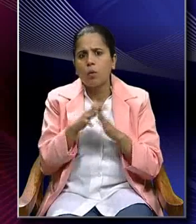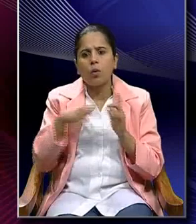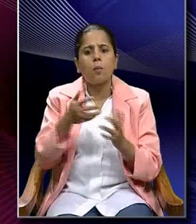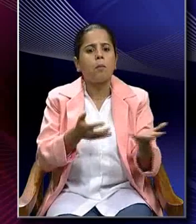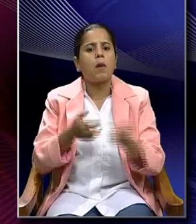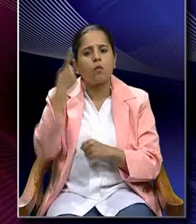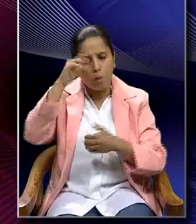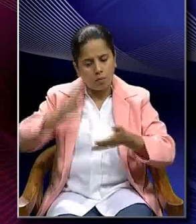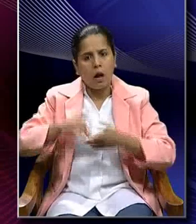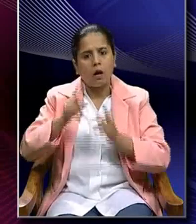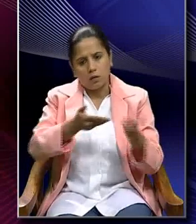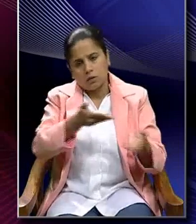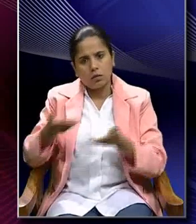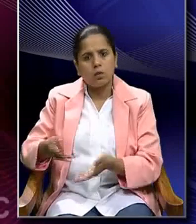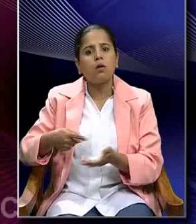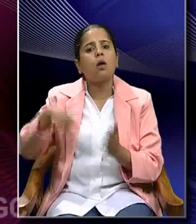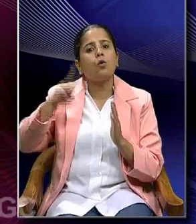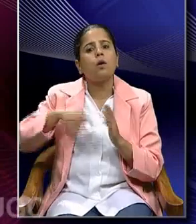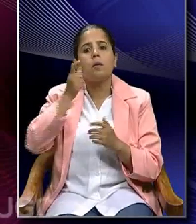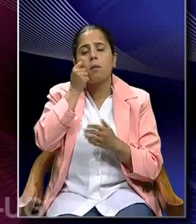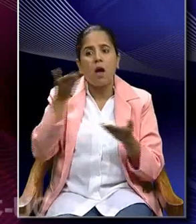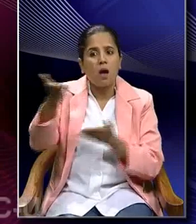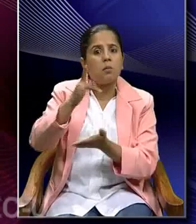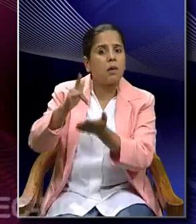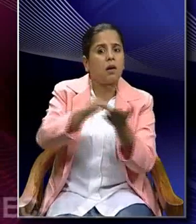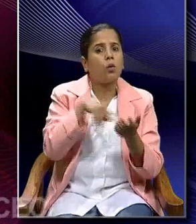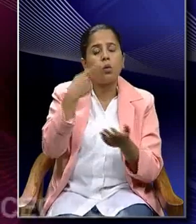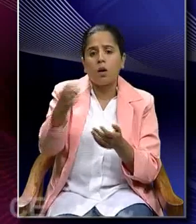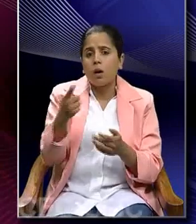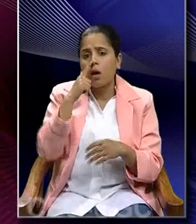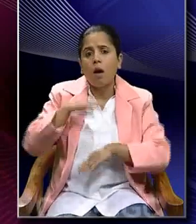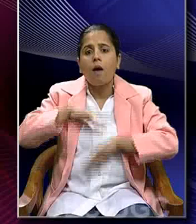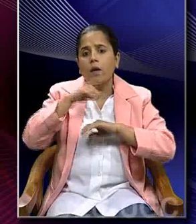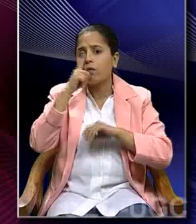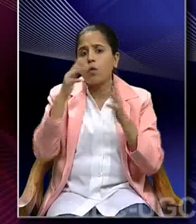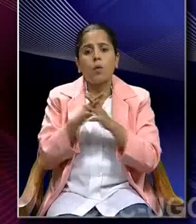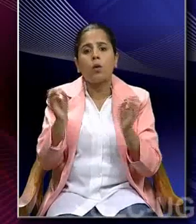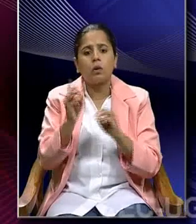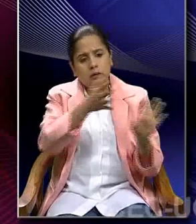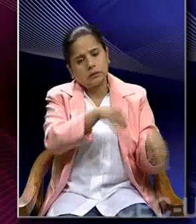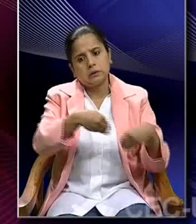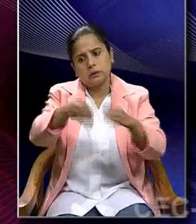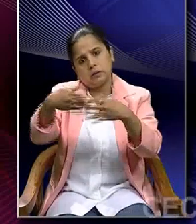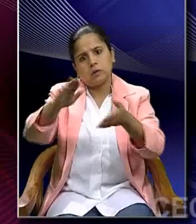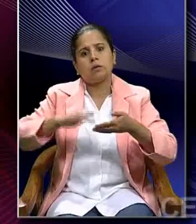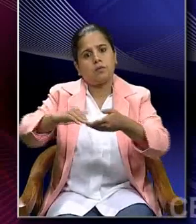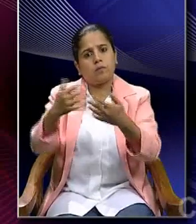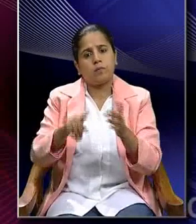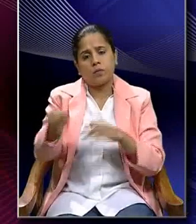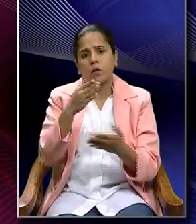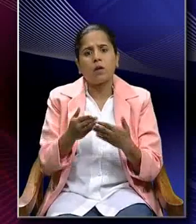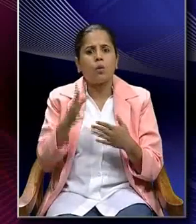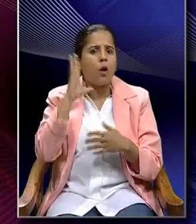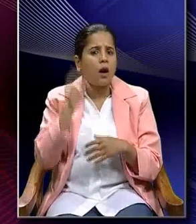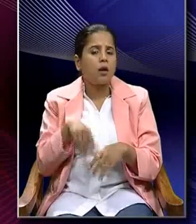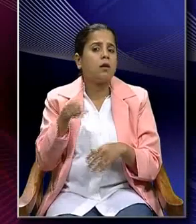for marriage by men in those regions where there are not enough girls. You may have heard about studies from West